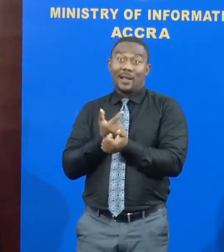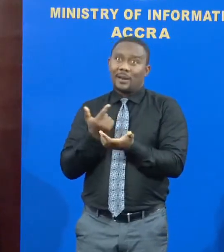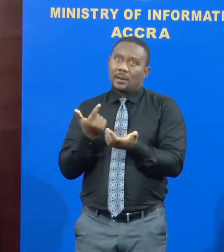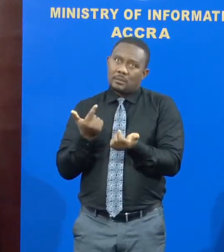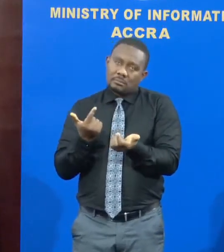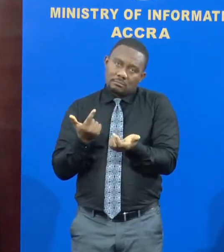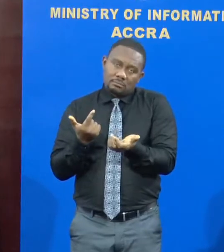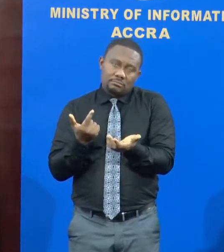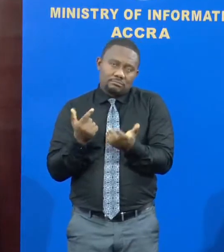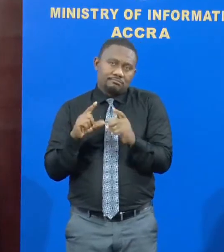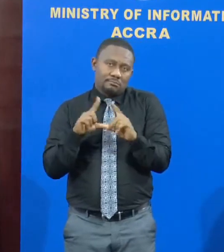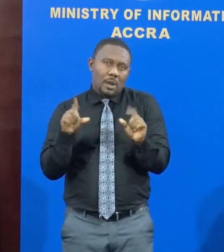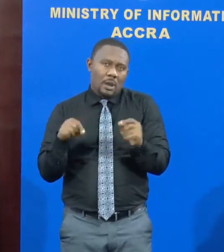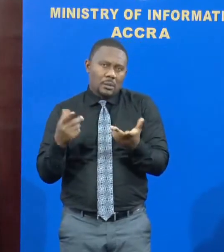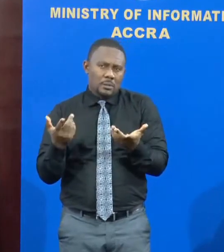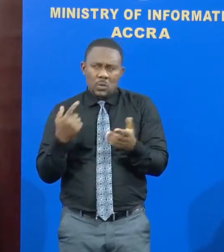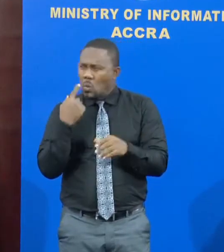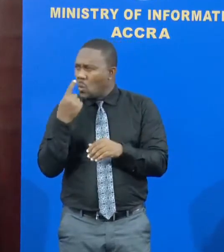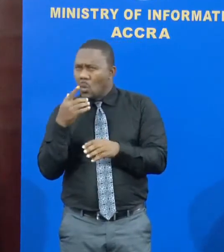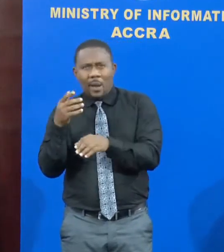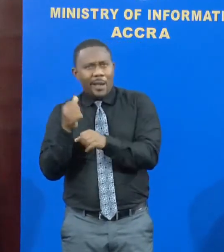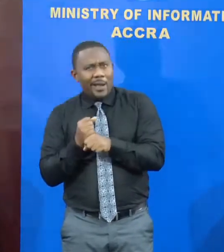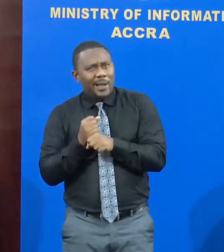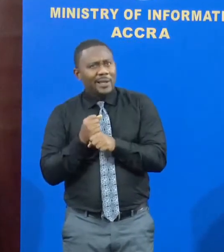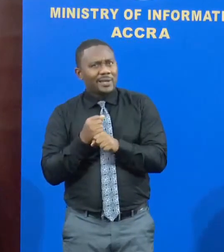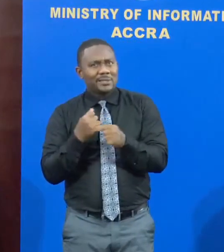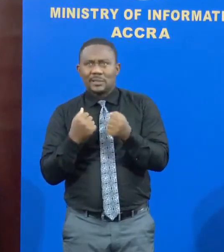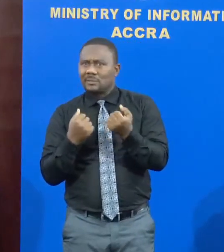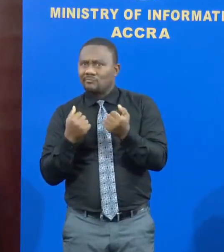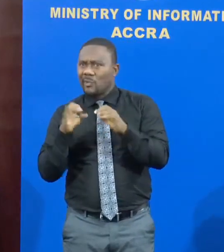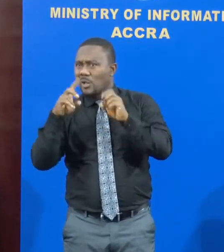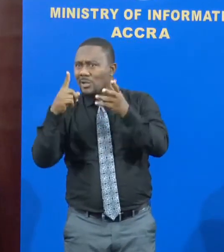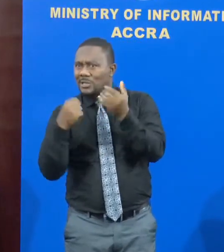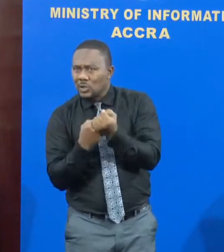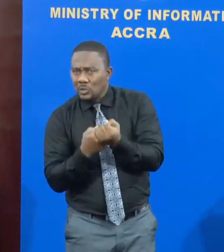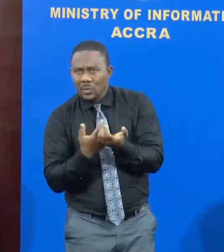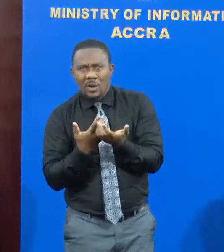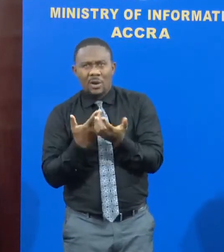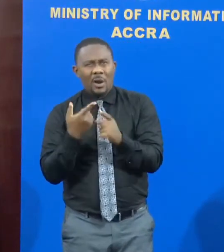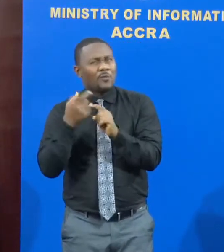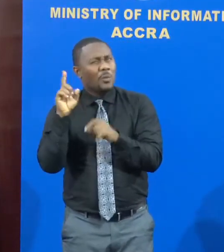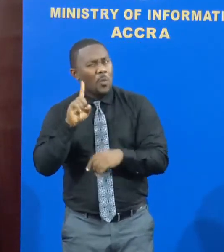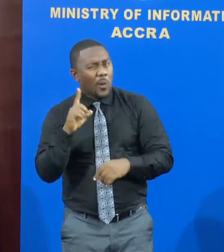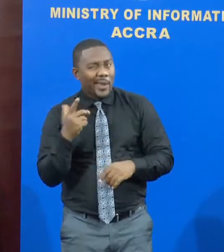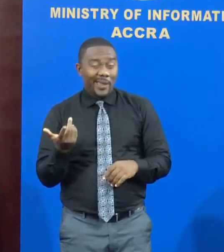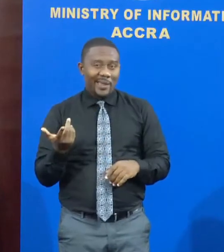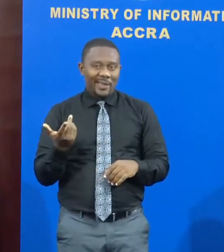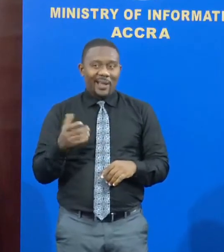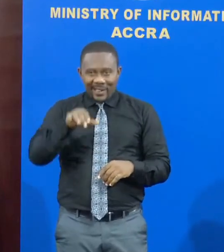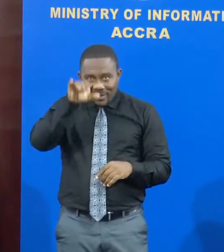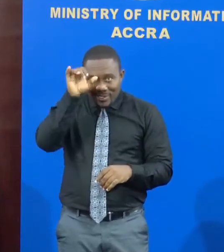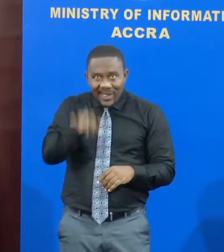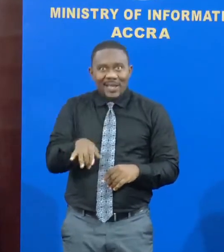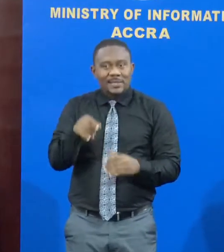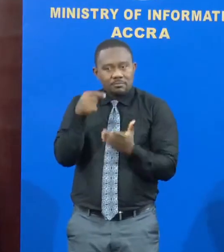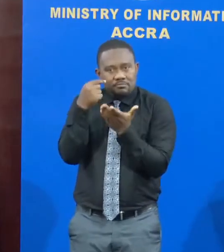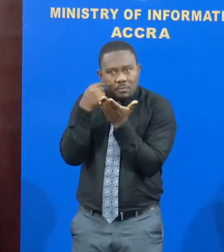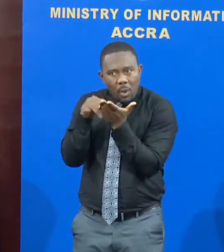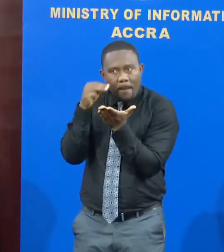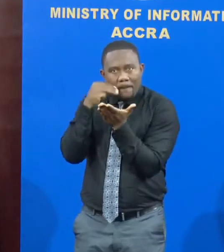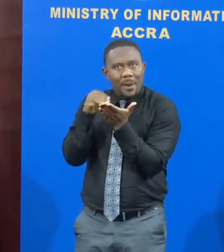gets a scholarship, where they get it from, how they use it, and all the related benefits, and also maintain a credible